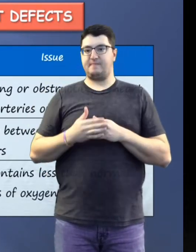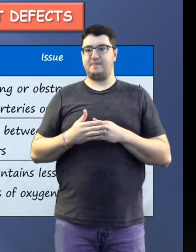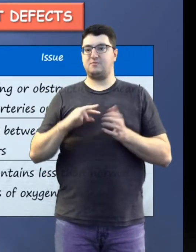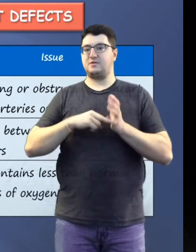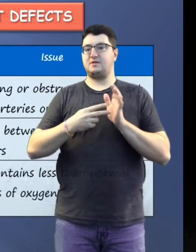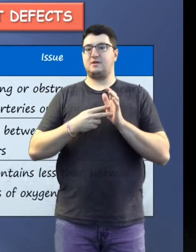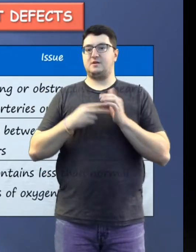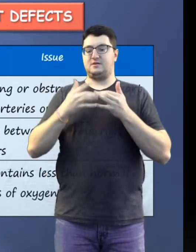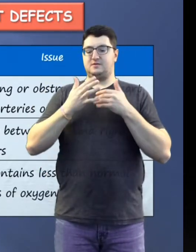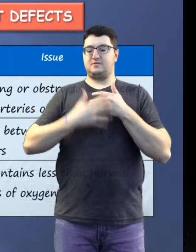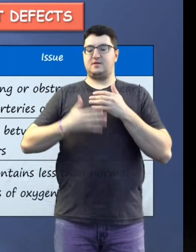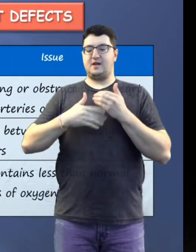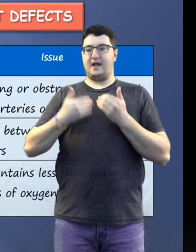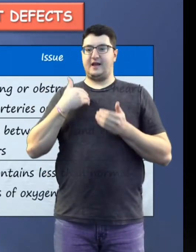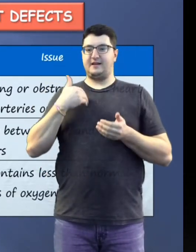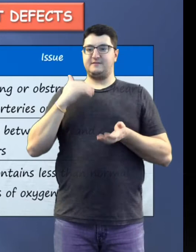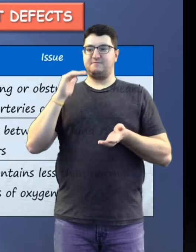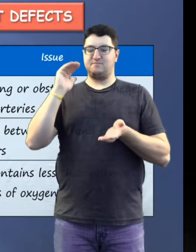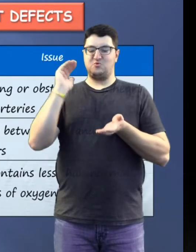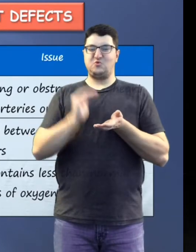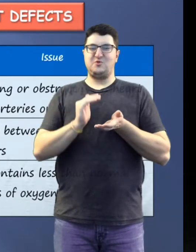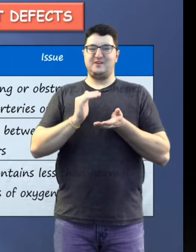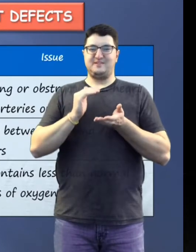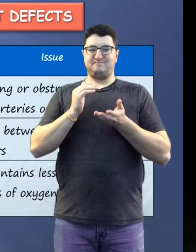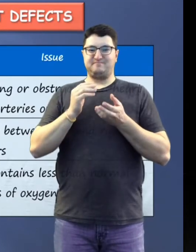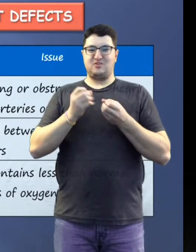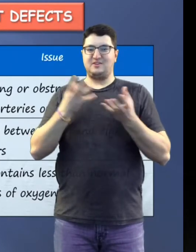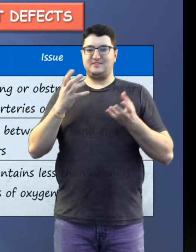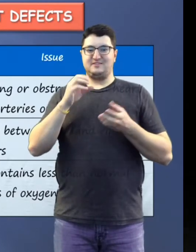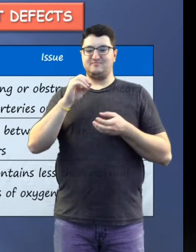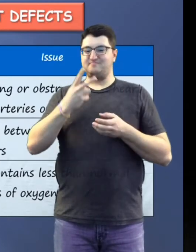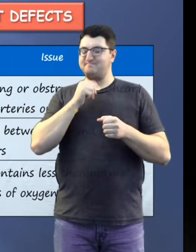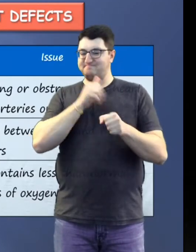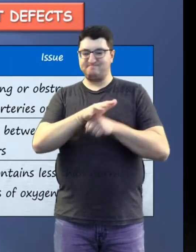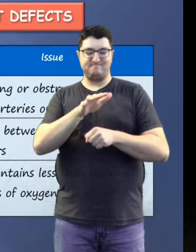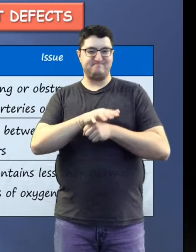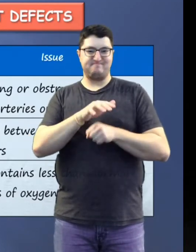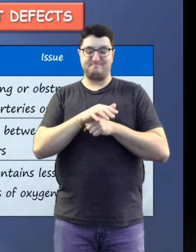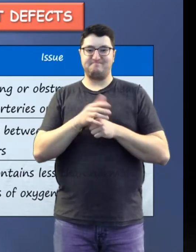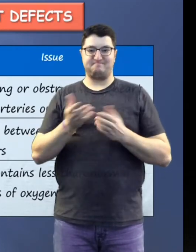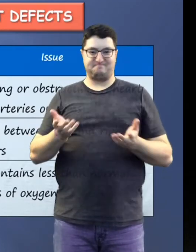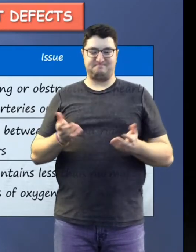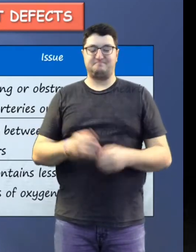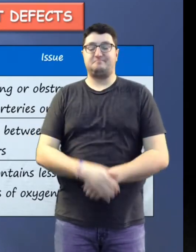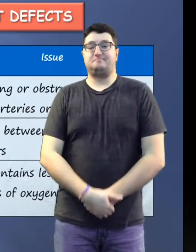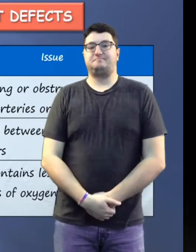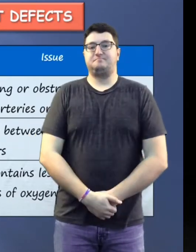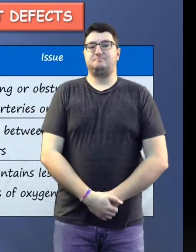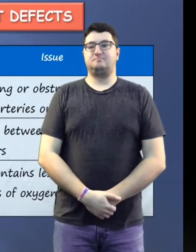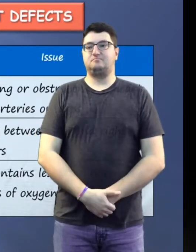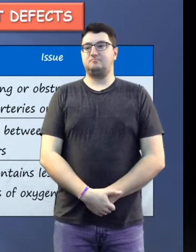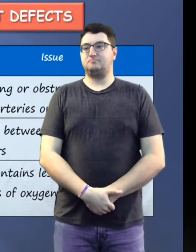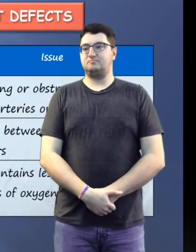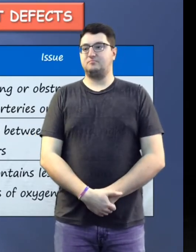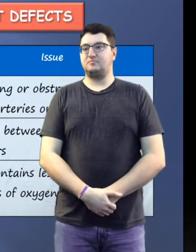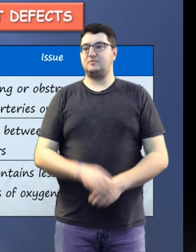oxygen. This can result in cyanosis, which is a blue discoloration of the skin.